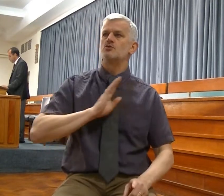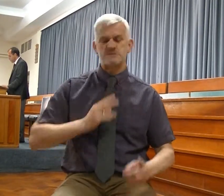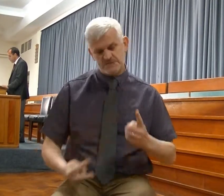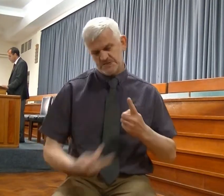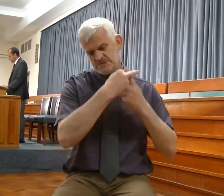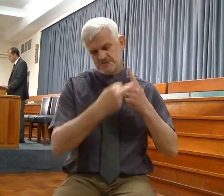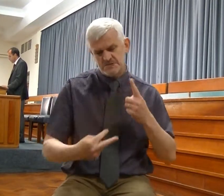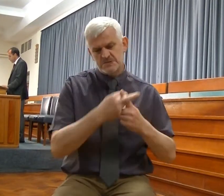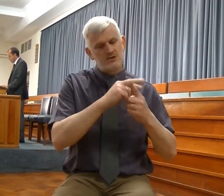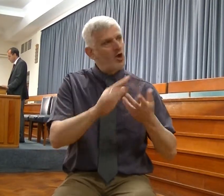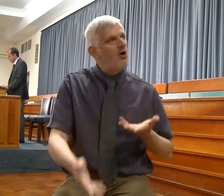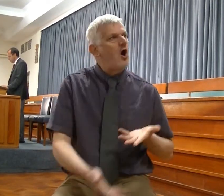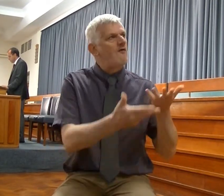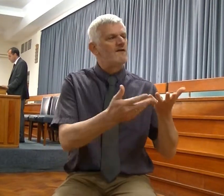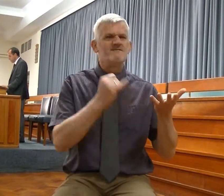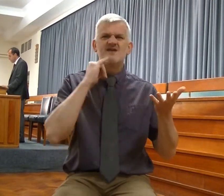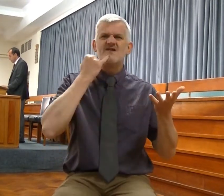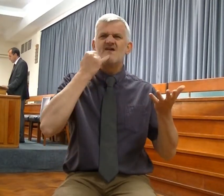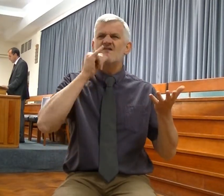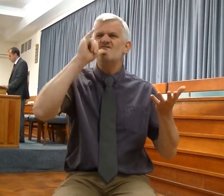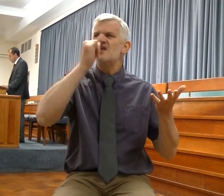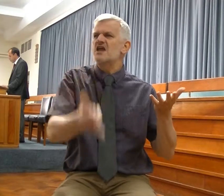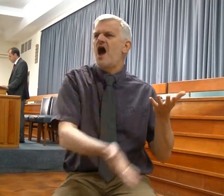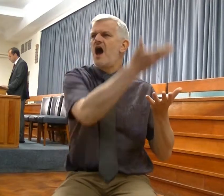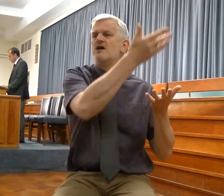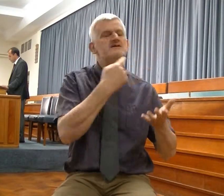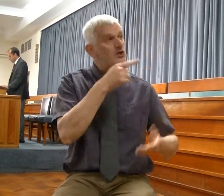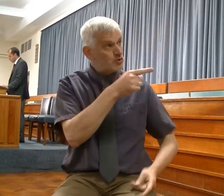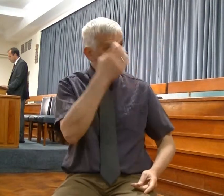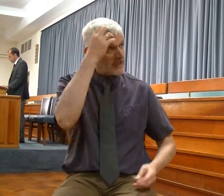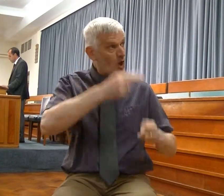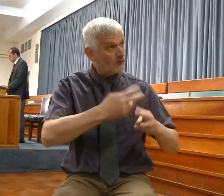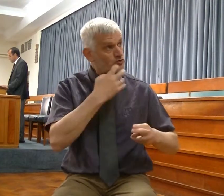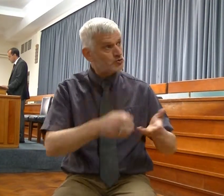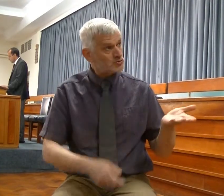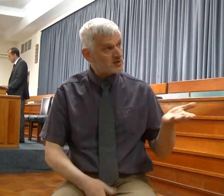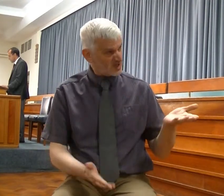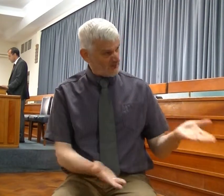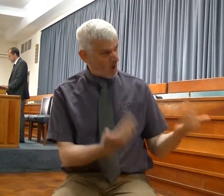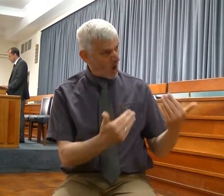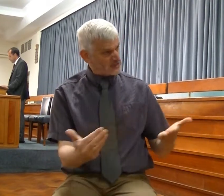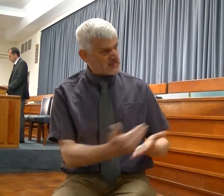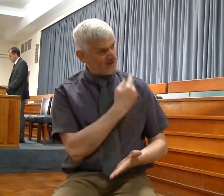and offering him vinegar, and saying, If thou be the king of the Jews, save